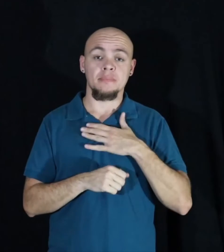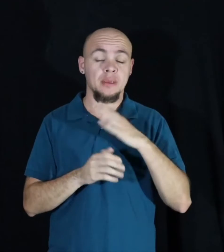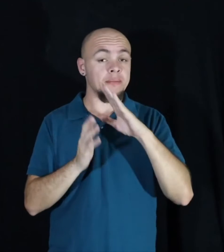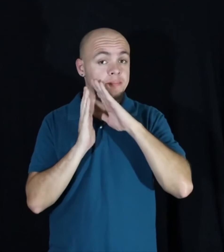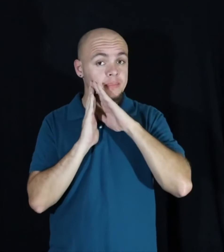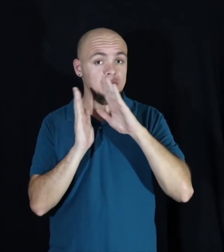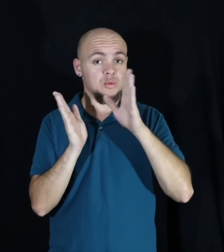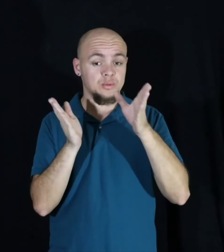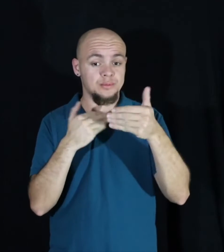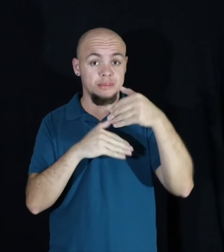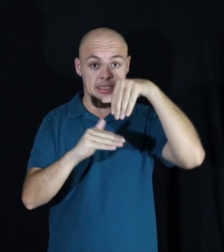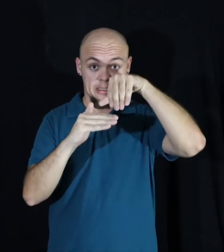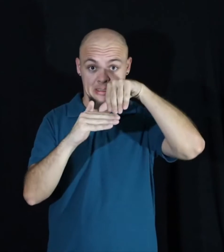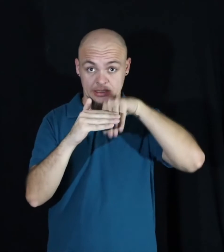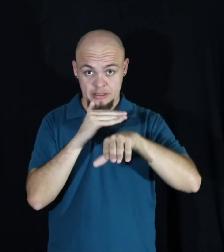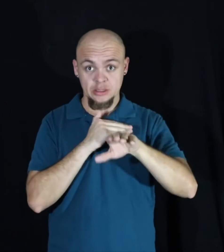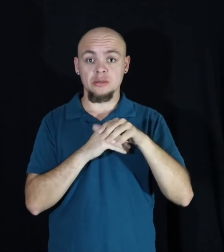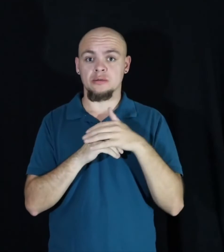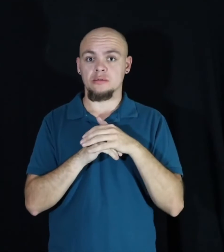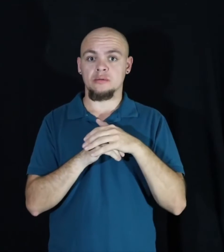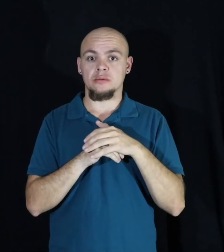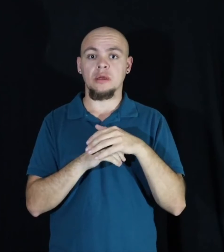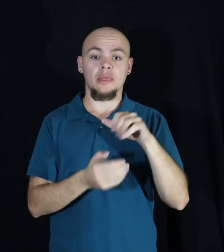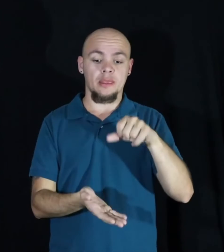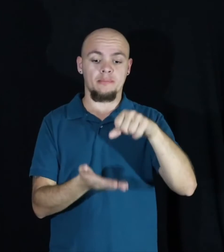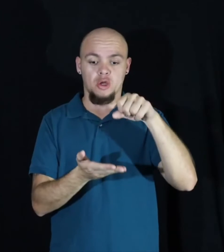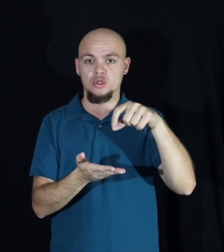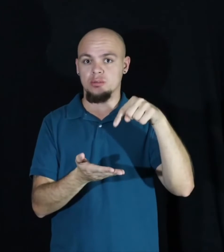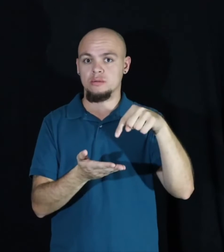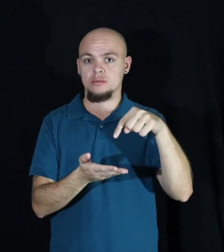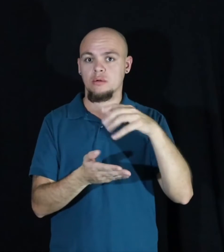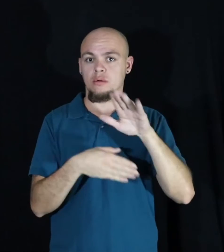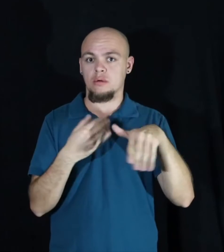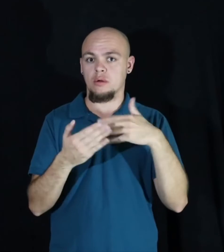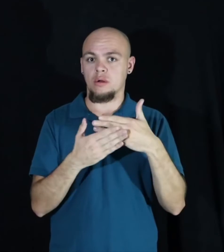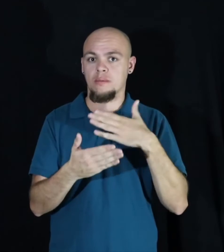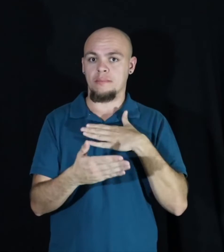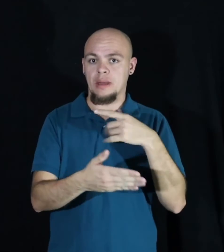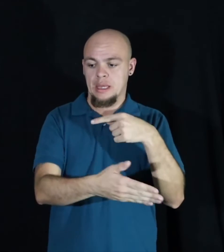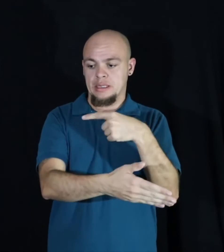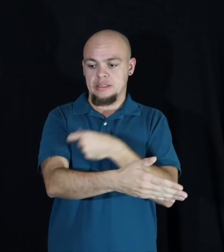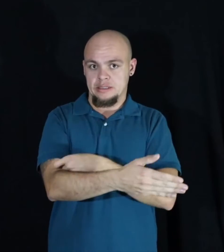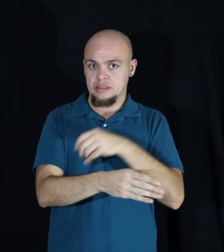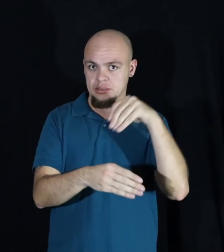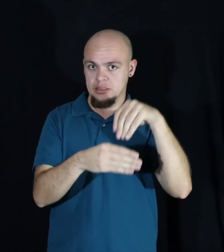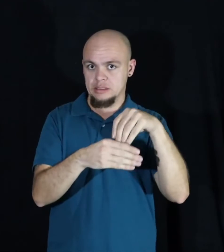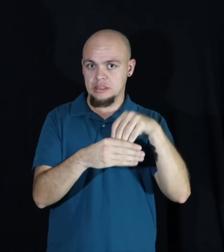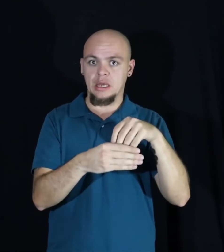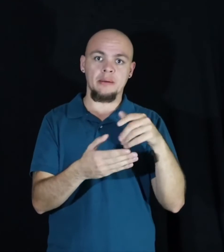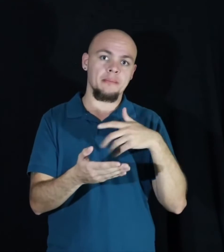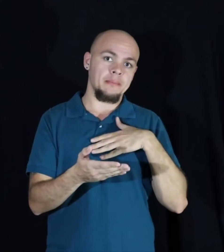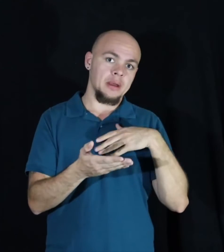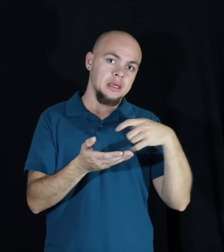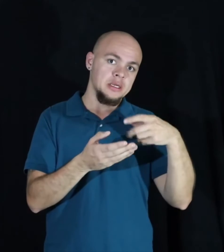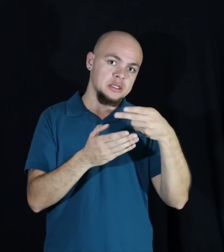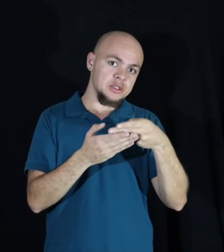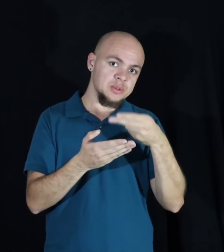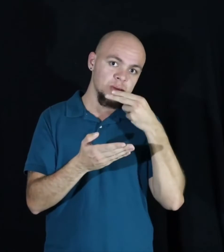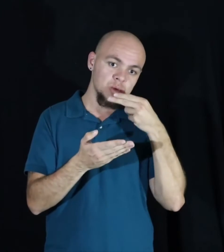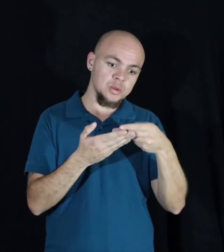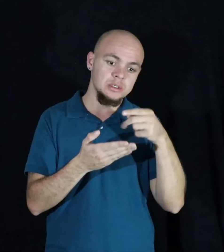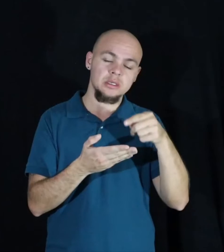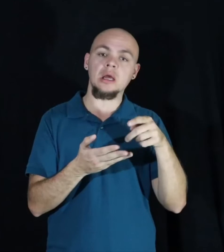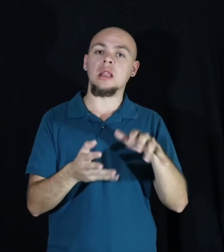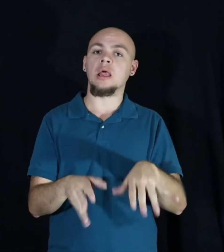bedroom and found the purse that I kept my needles and my spoon in, and brought